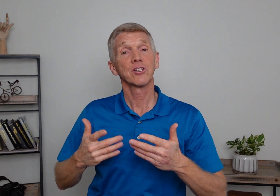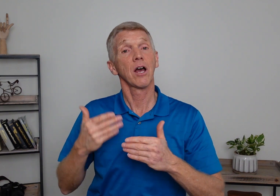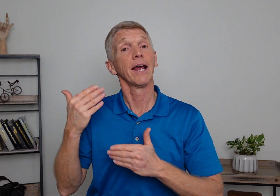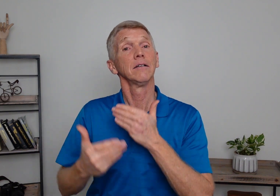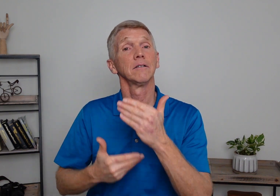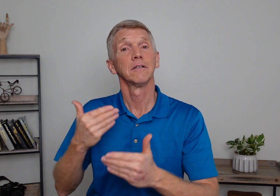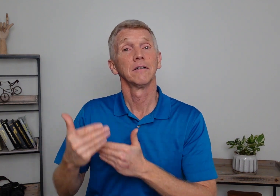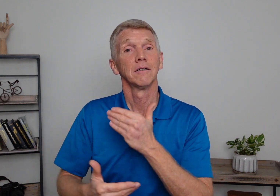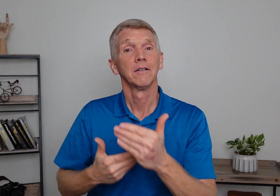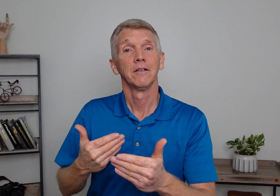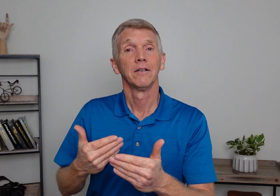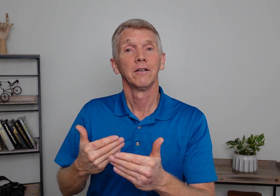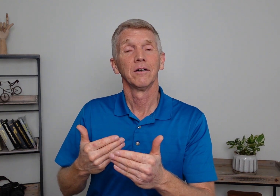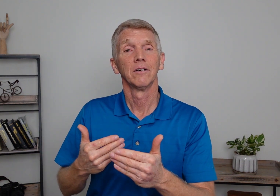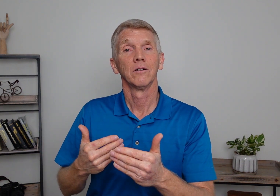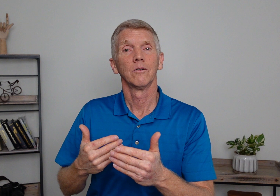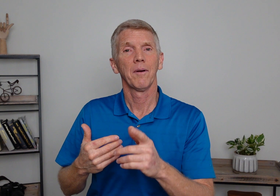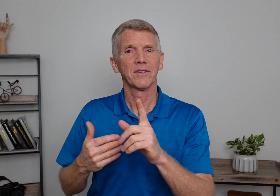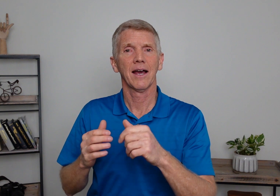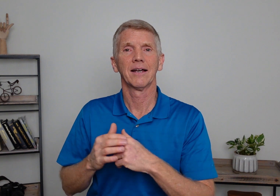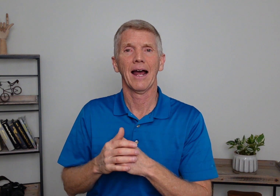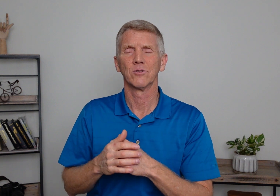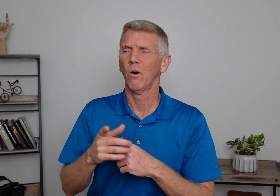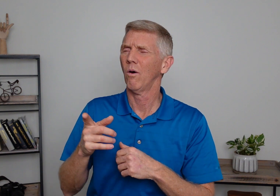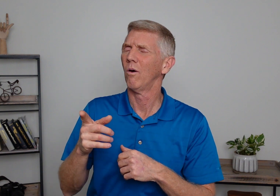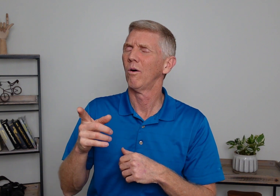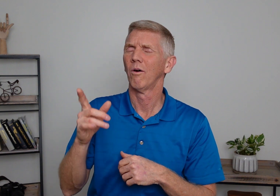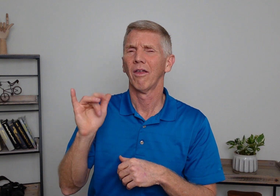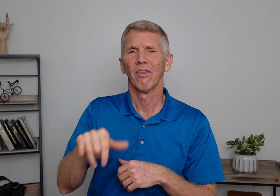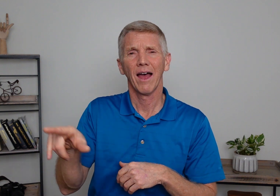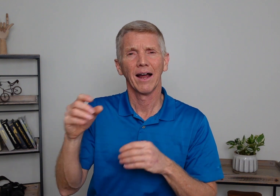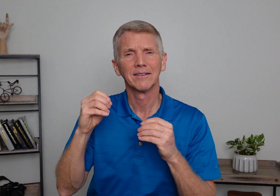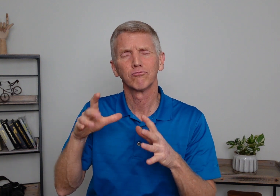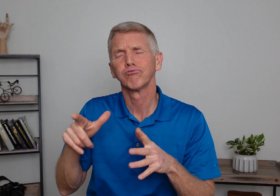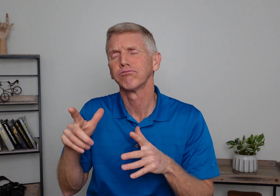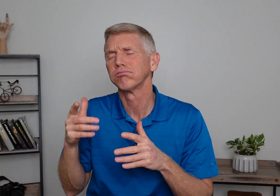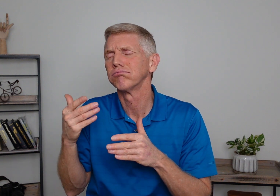kind. What about this kind of kindness? Oh, that.